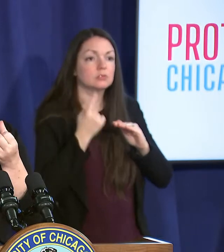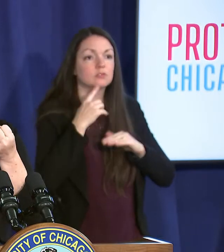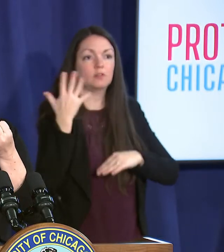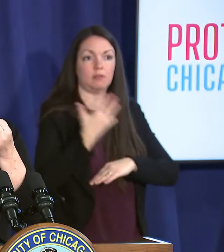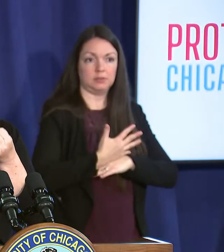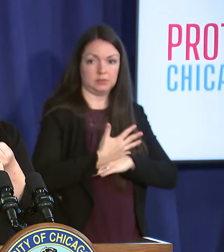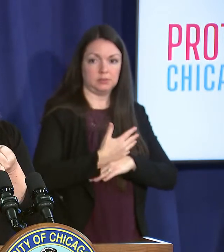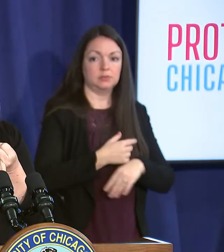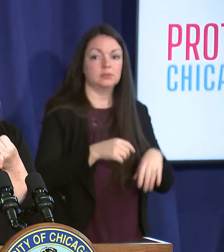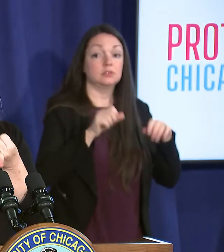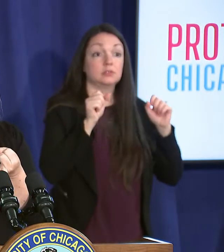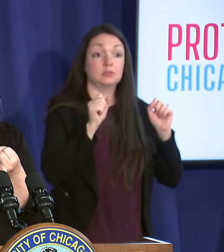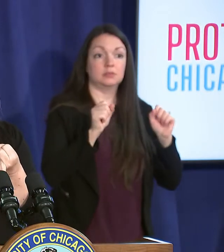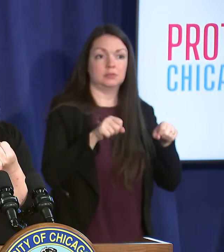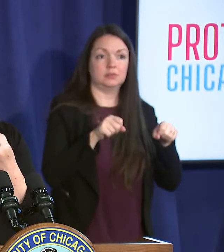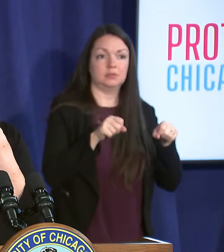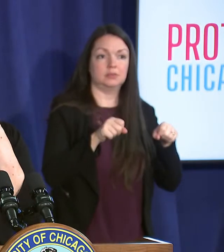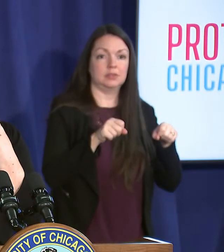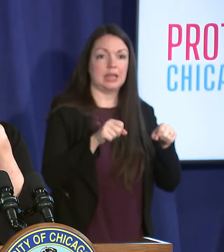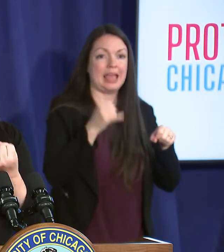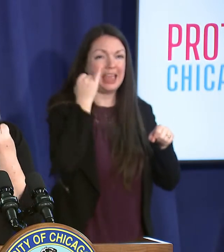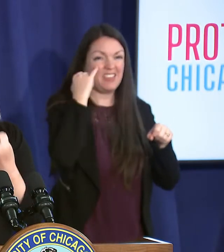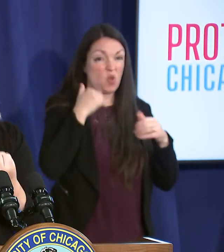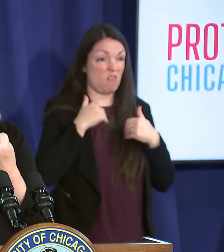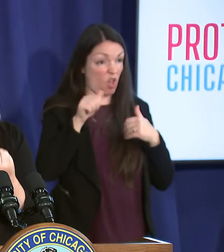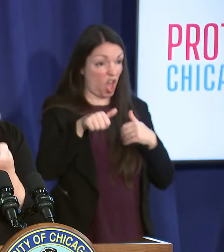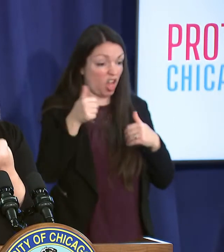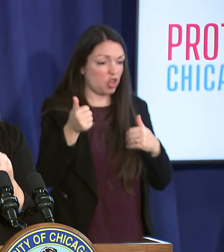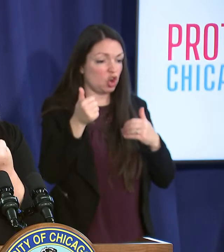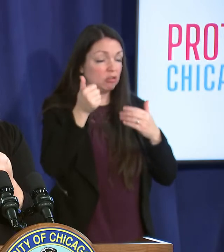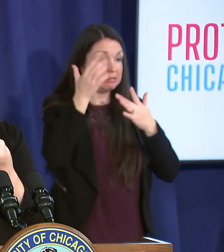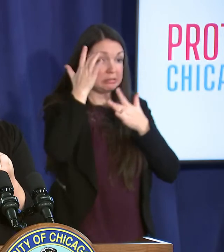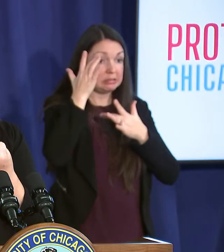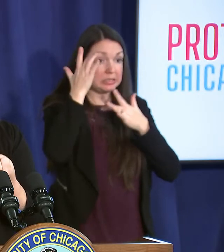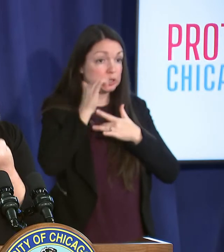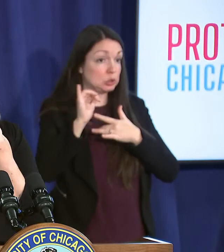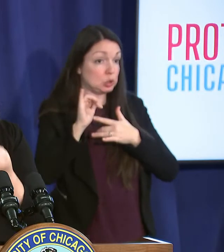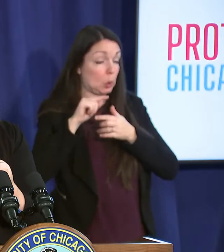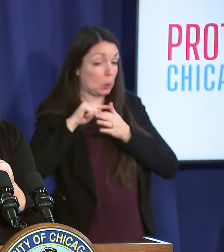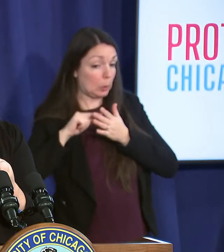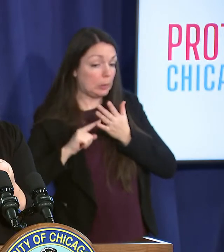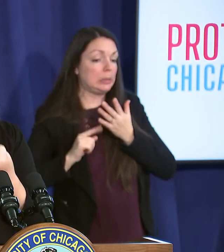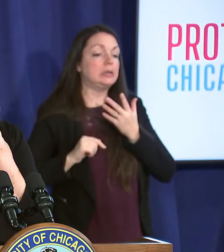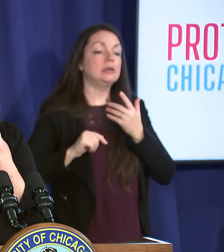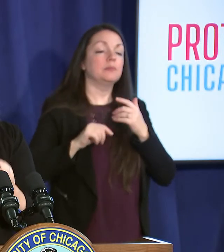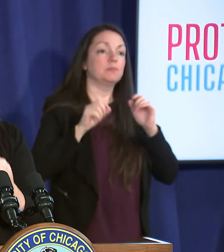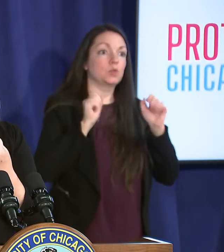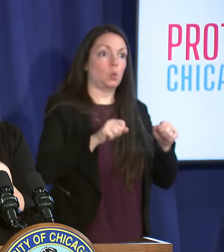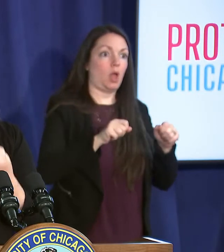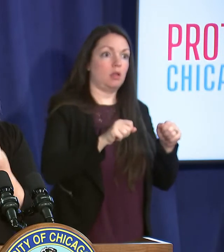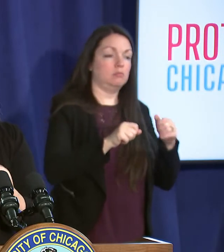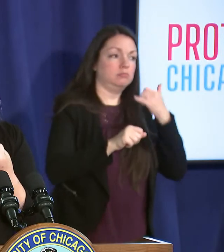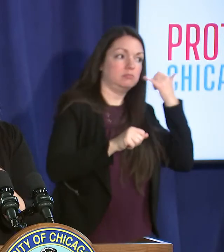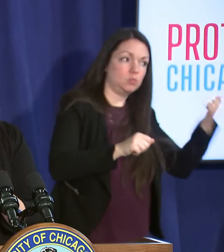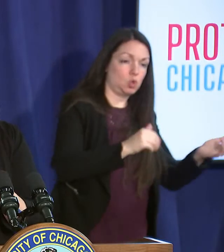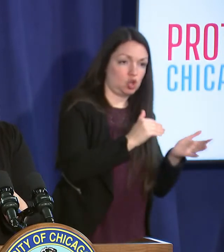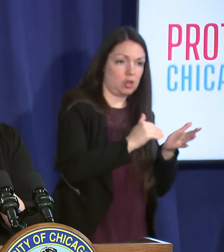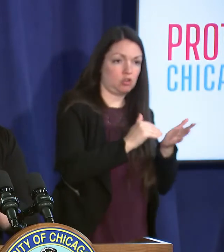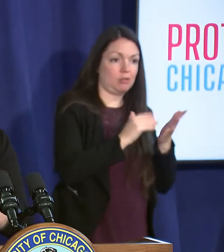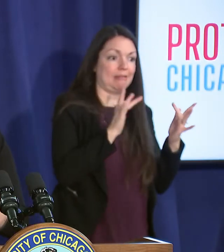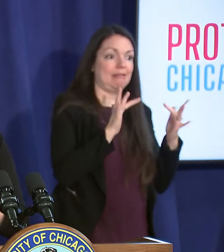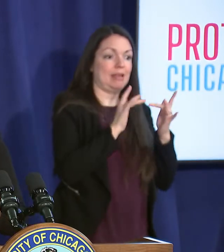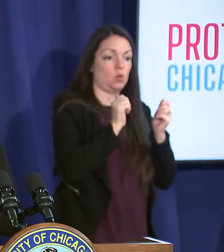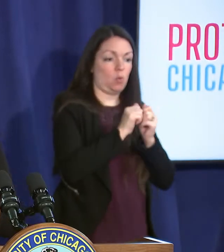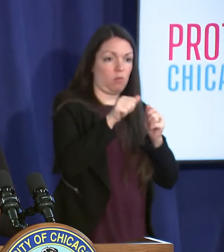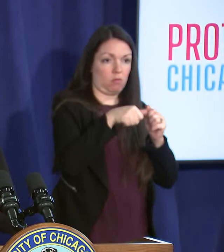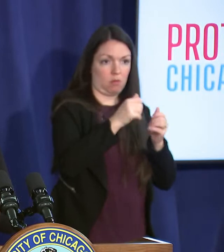5 days. You can also, if you've got underlying conditions, get connected to some of those newer medications that I really want people to get connected to,